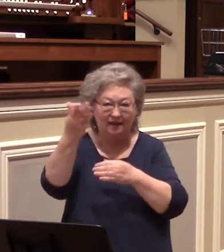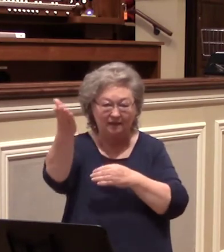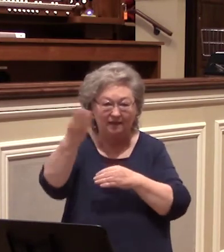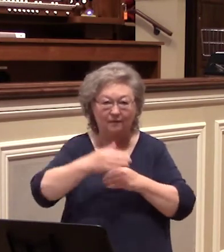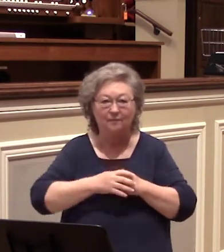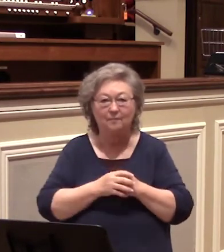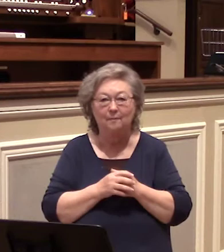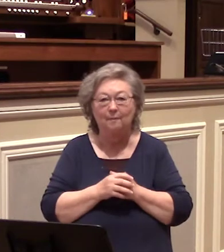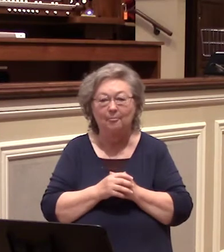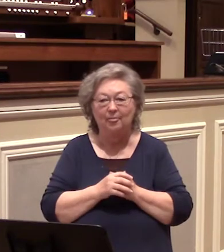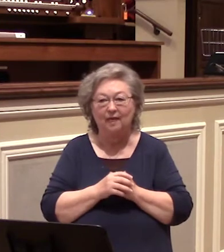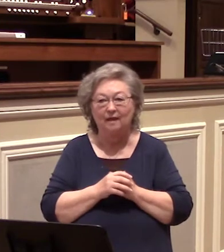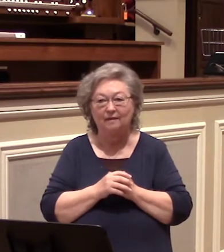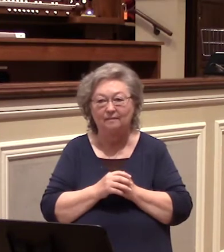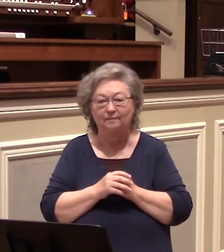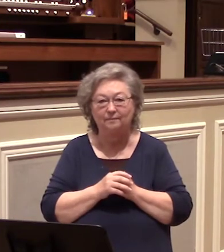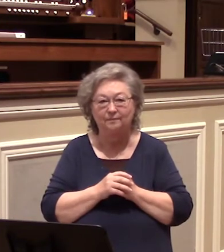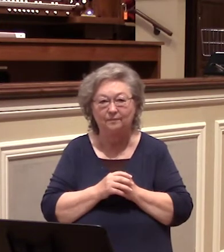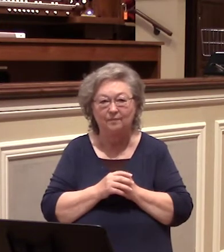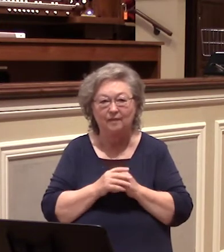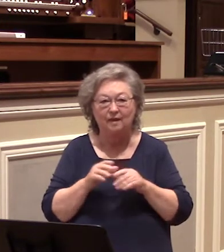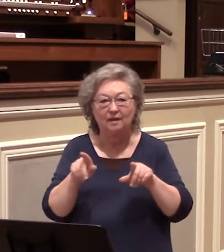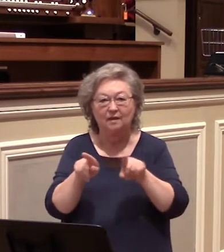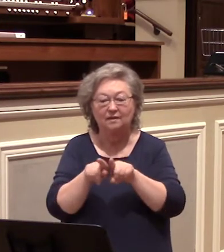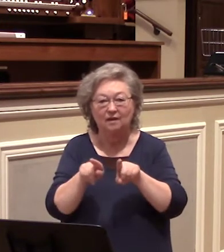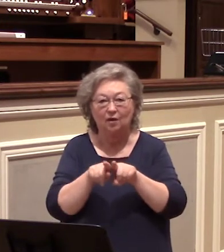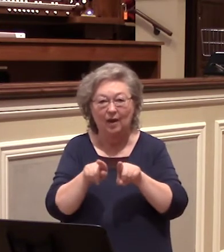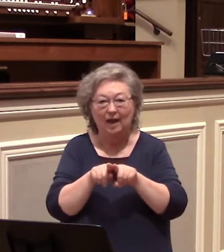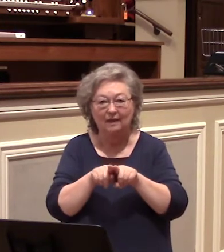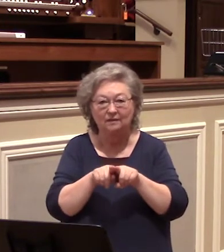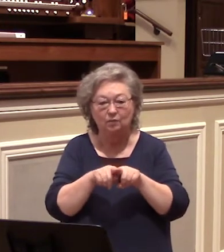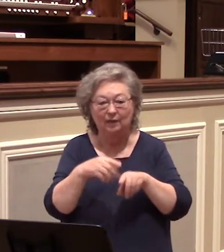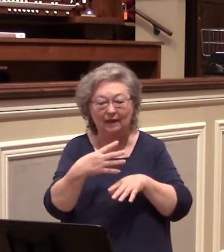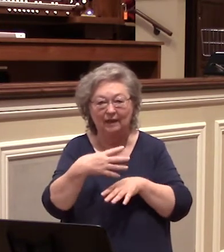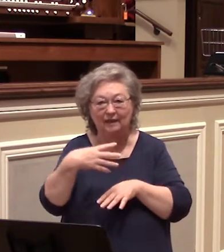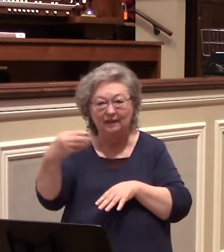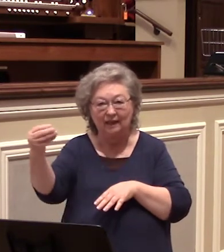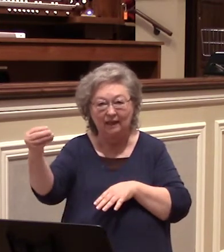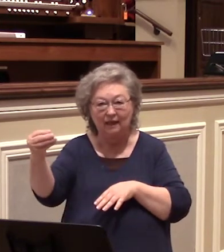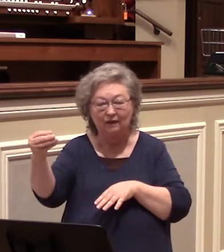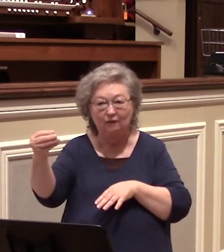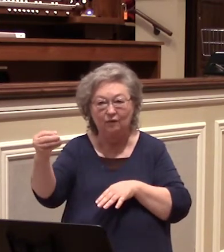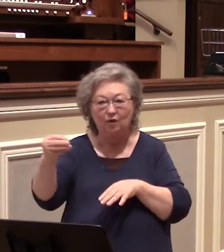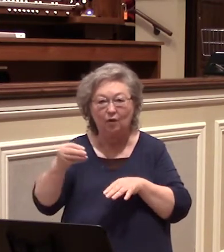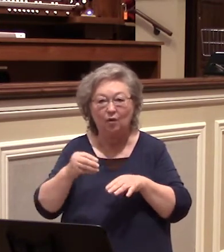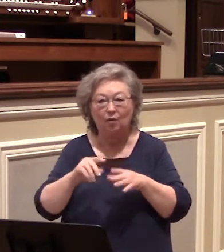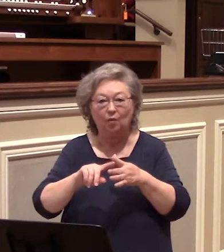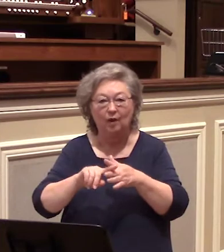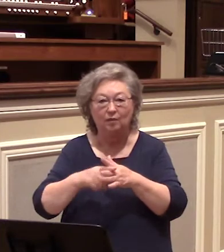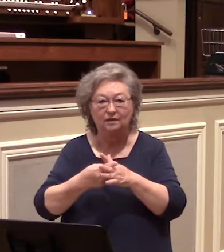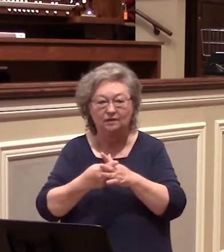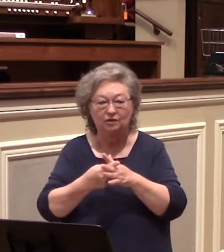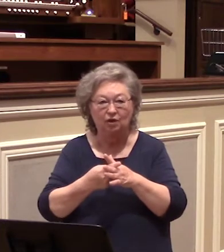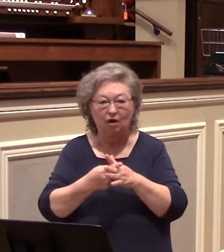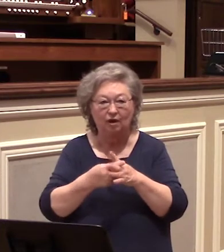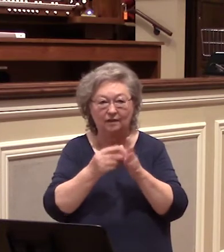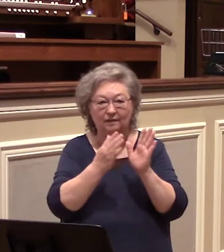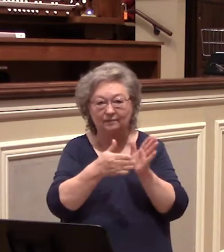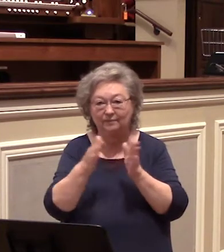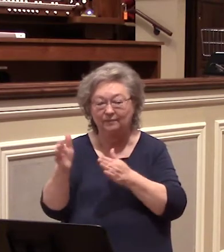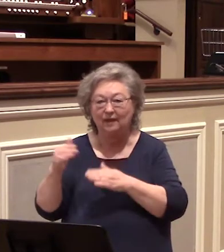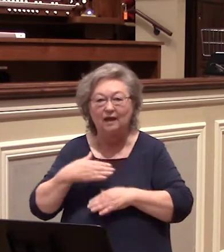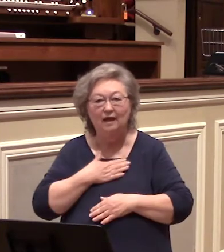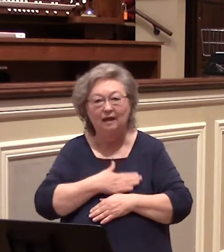We will leave by section, so we'll start over here with this section, then here, then here, then there. We encourage you to wear your mask